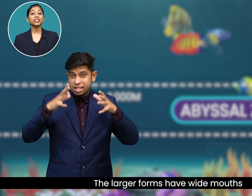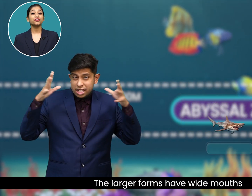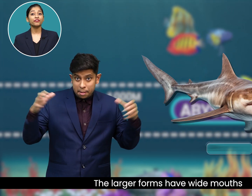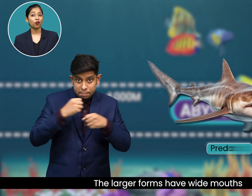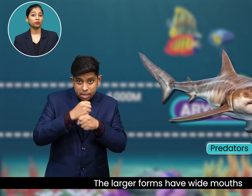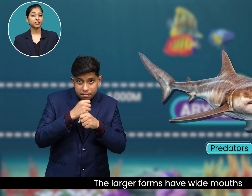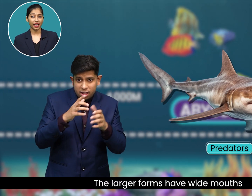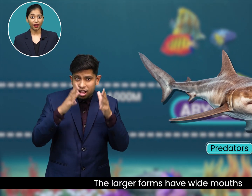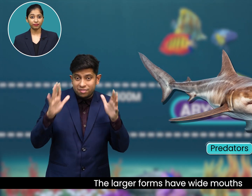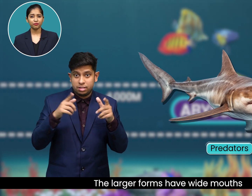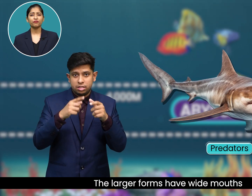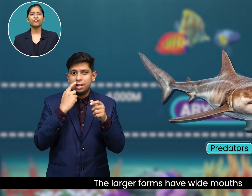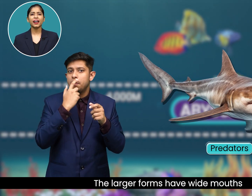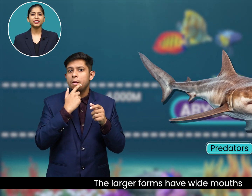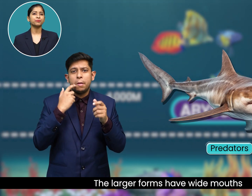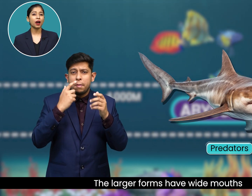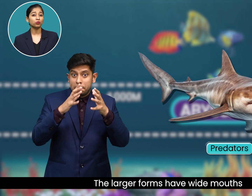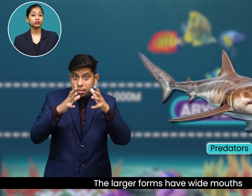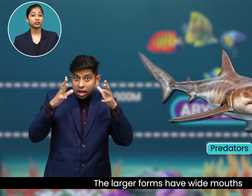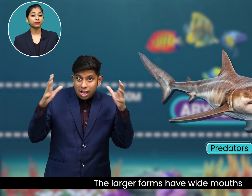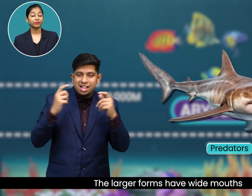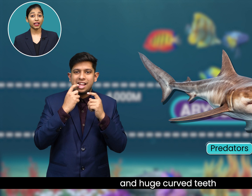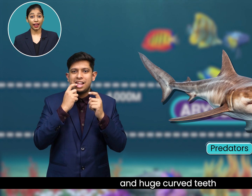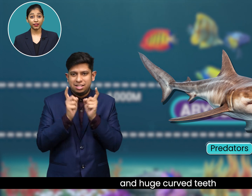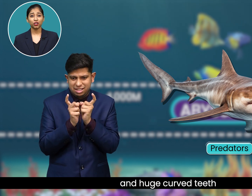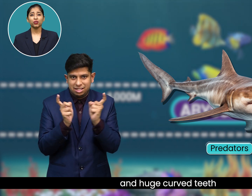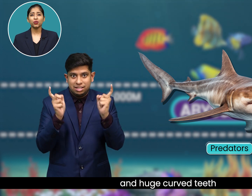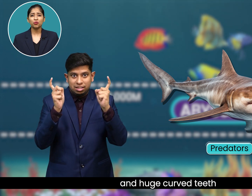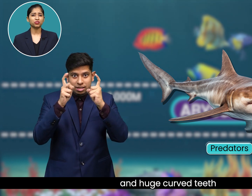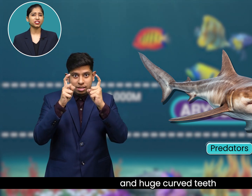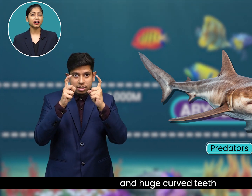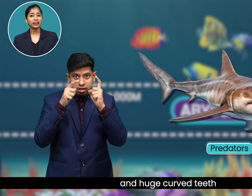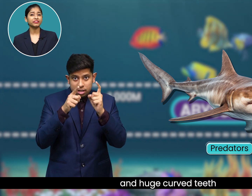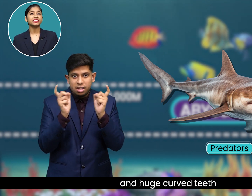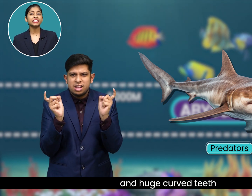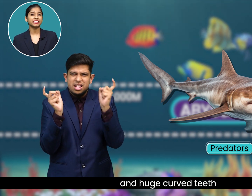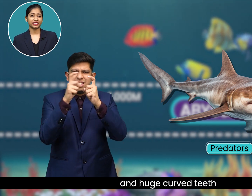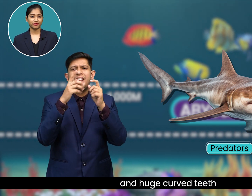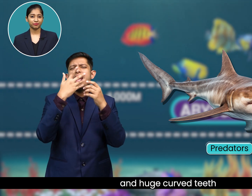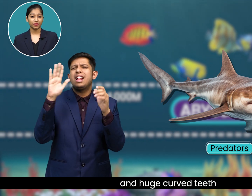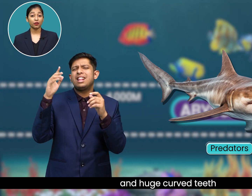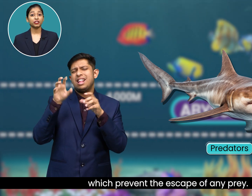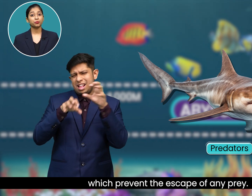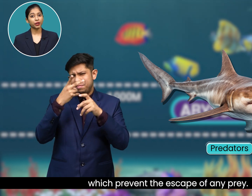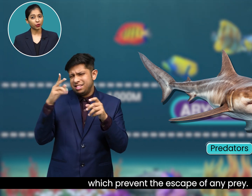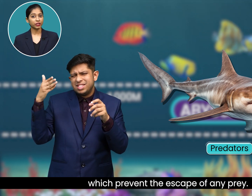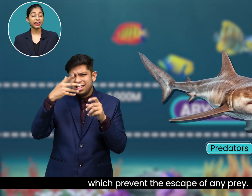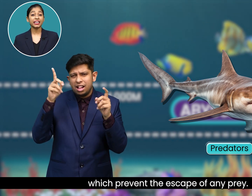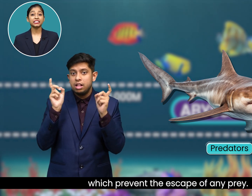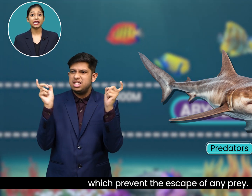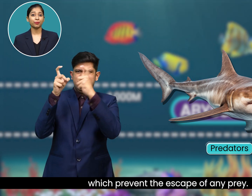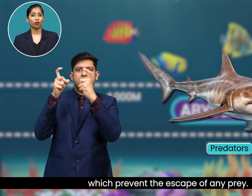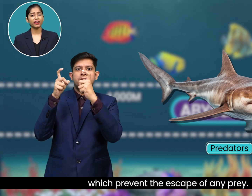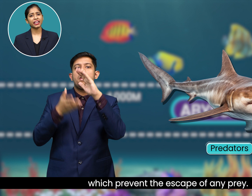The larger forms have wide mouths and huge curved teeth which prevent